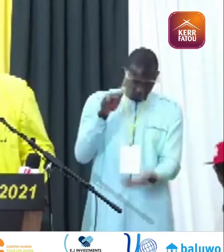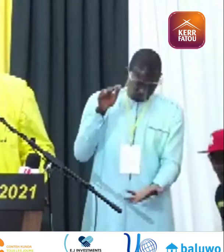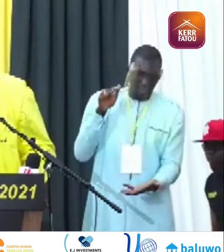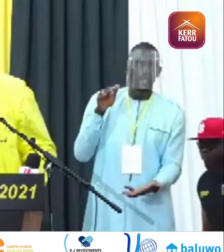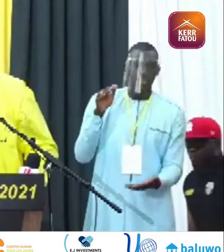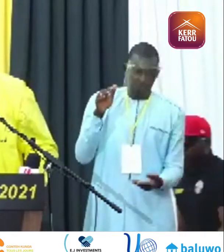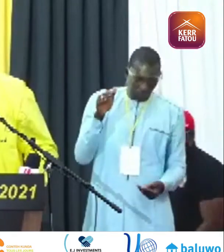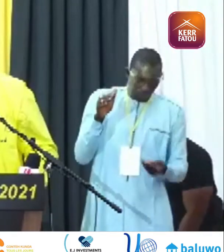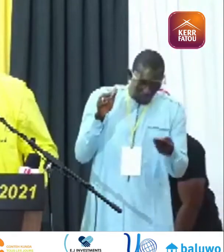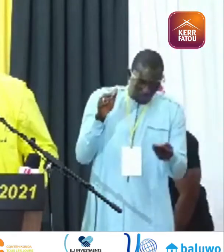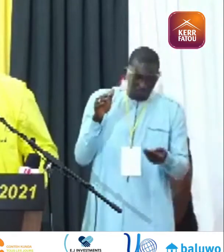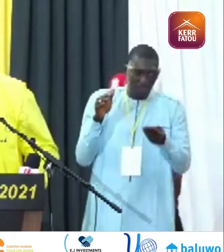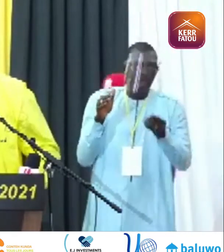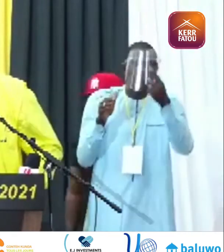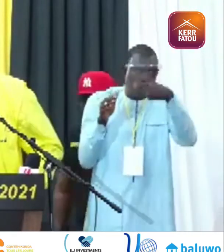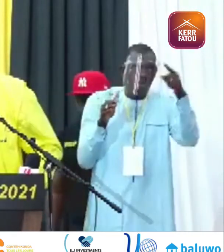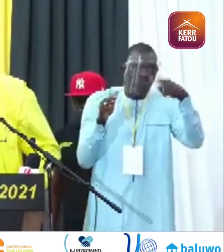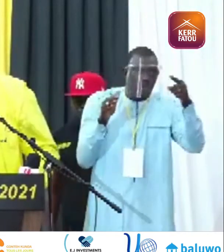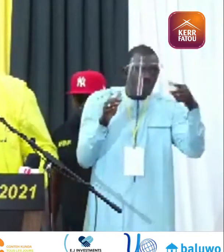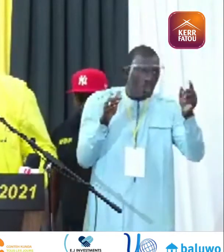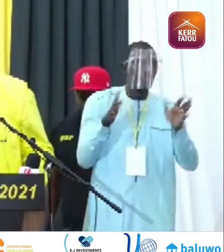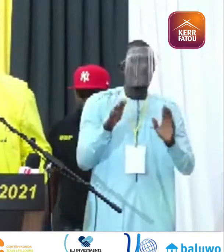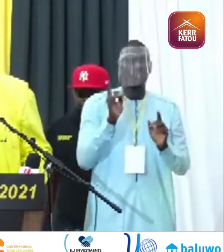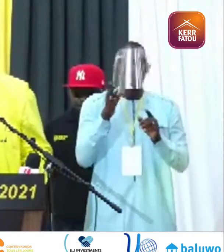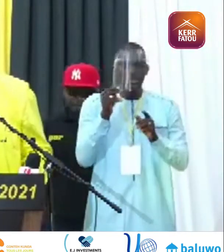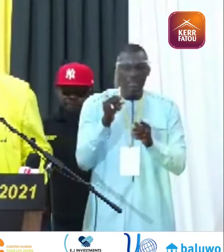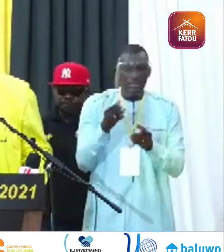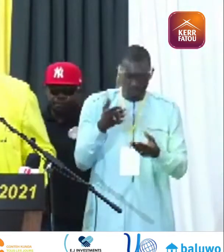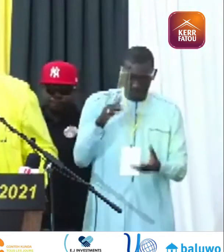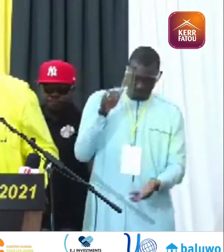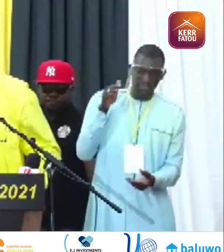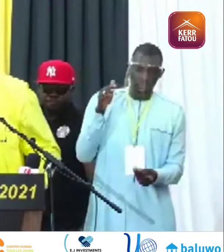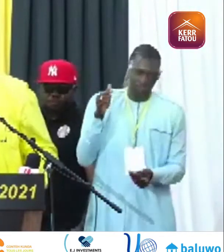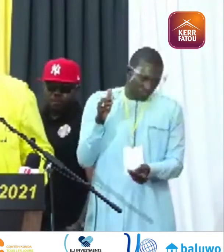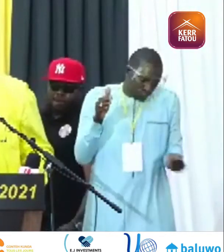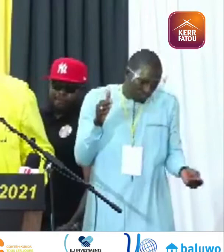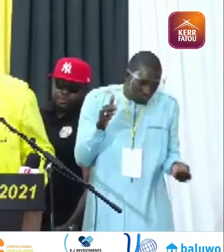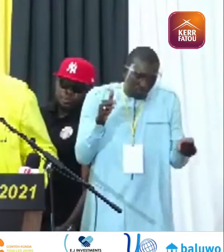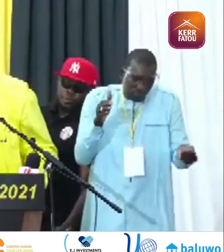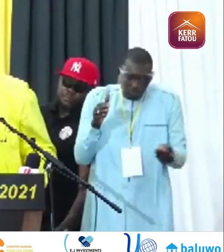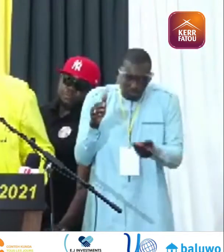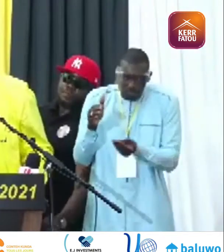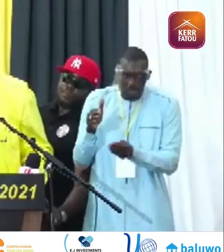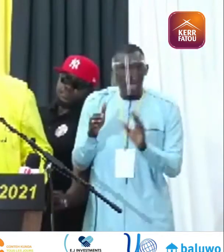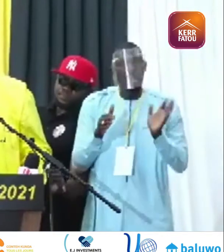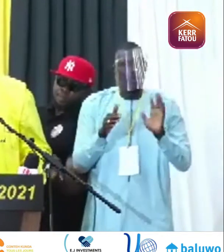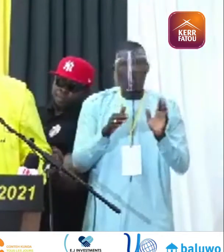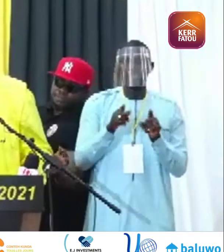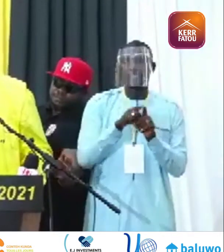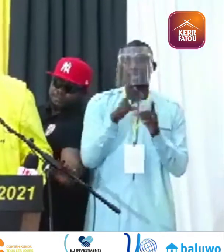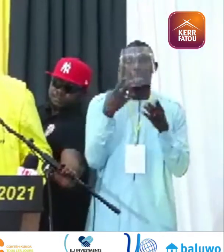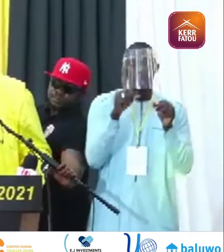dépasse bi nek ci office president bi ak ci ni mo doxale